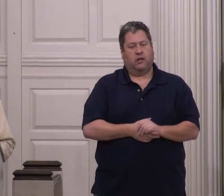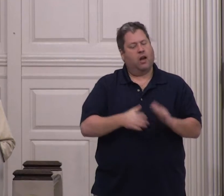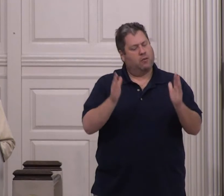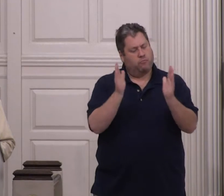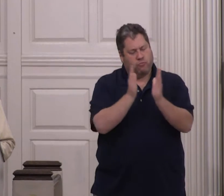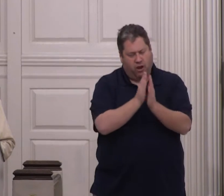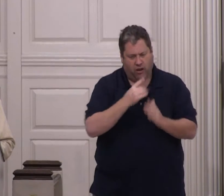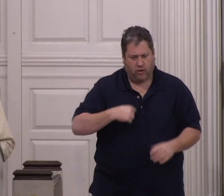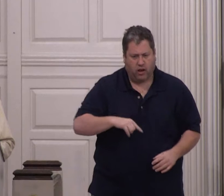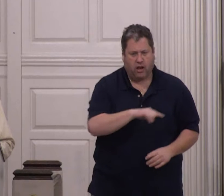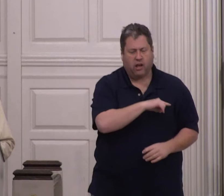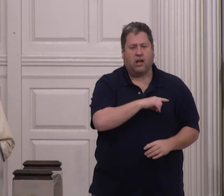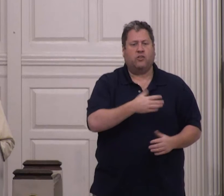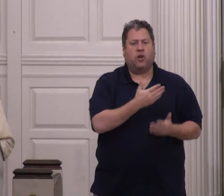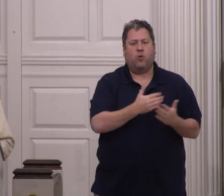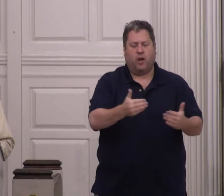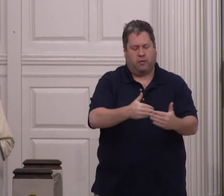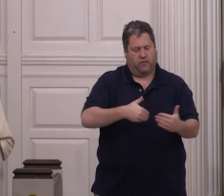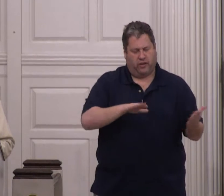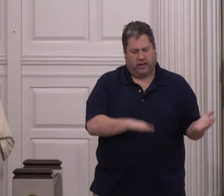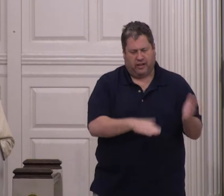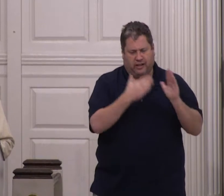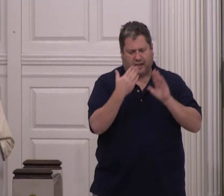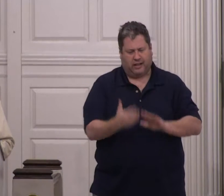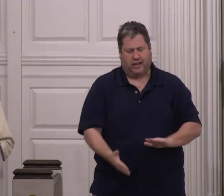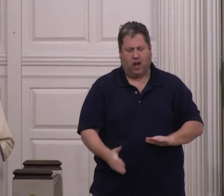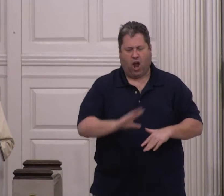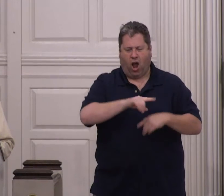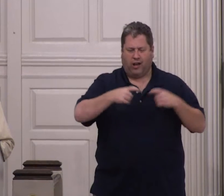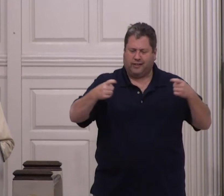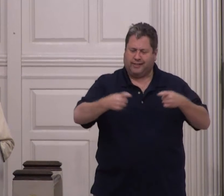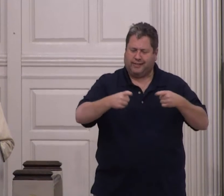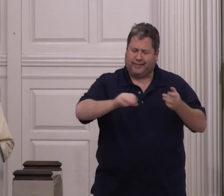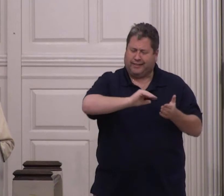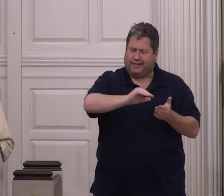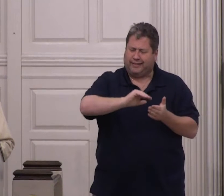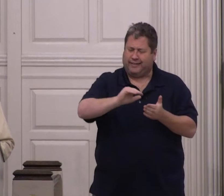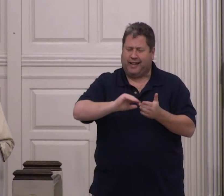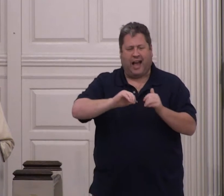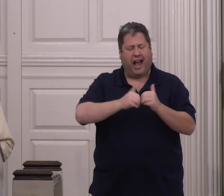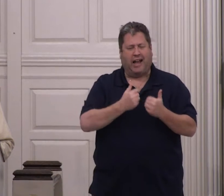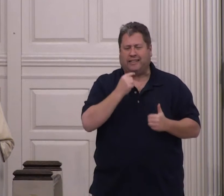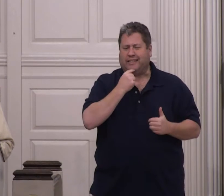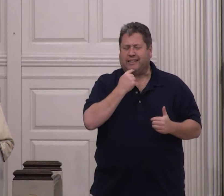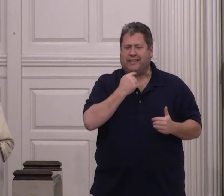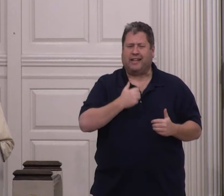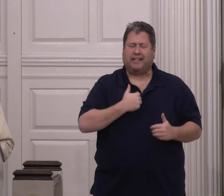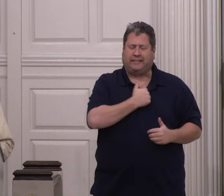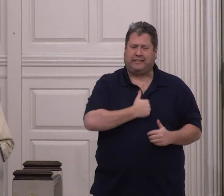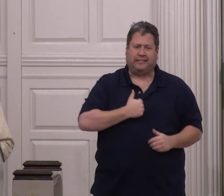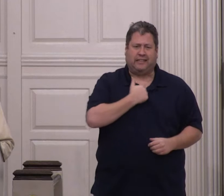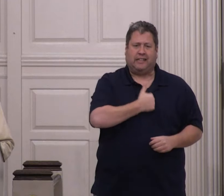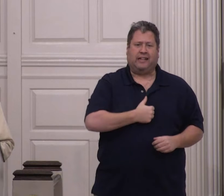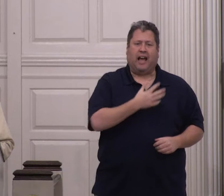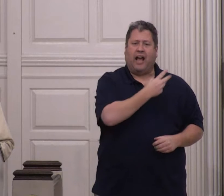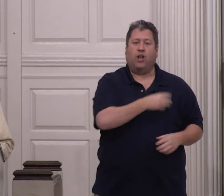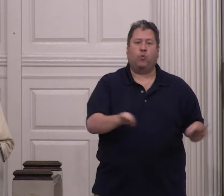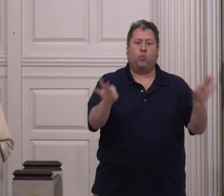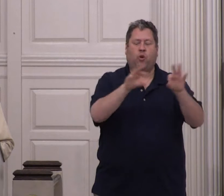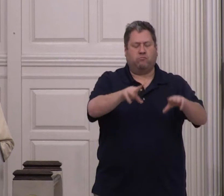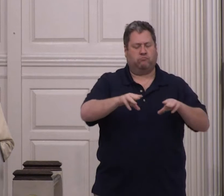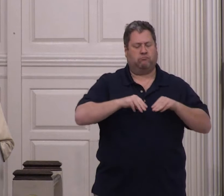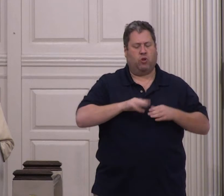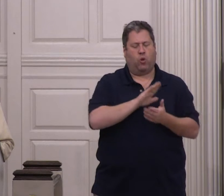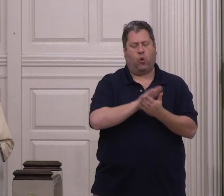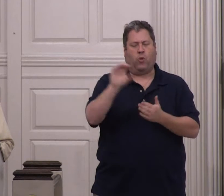Pray for us, that we before death may expiate all our sins by sincere repentance and the worthy